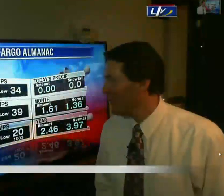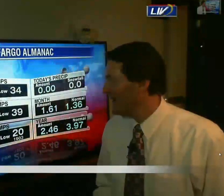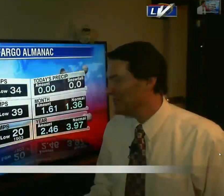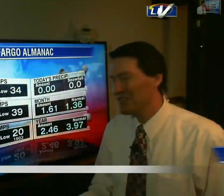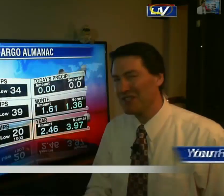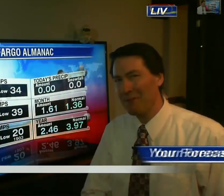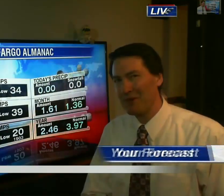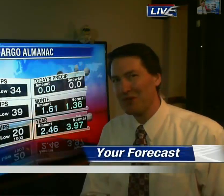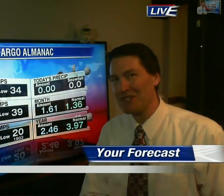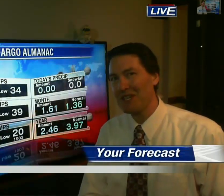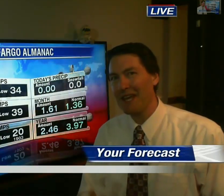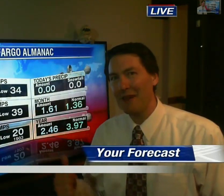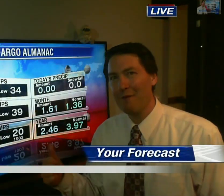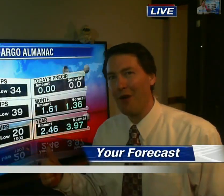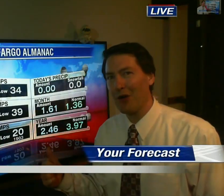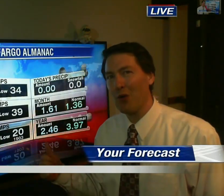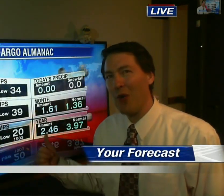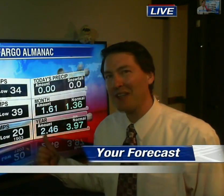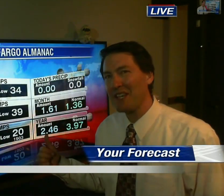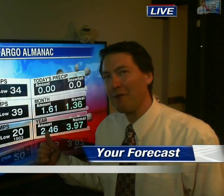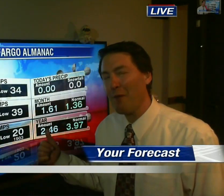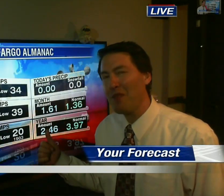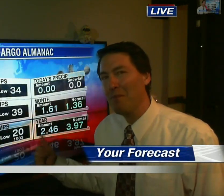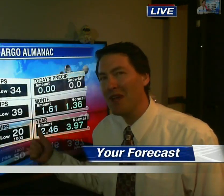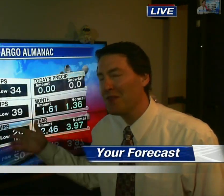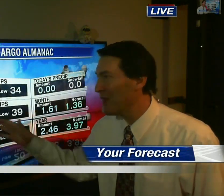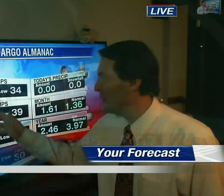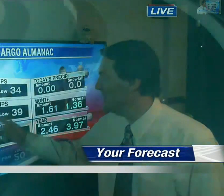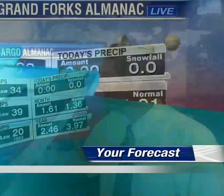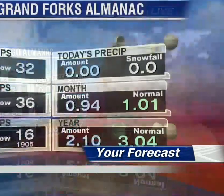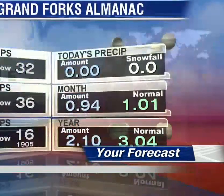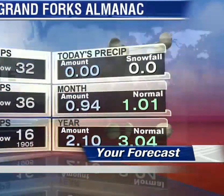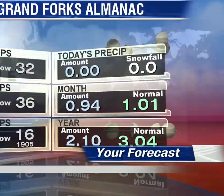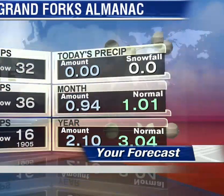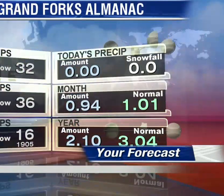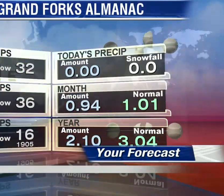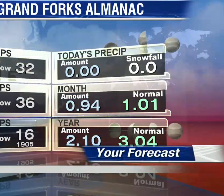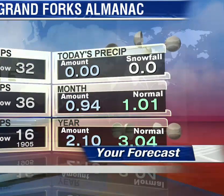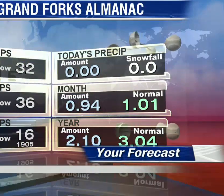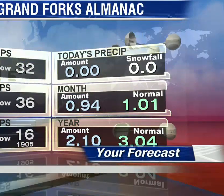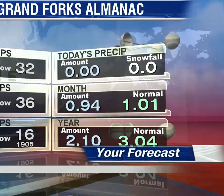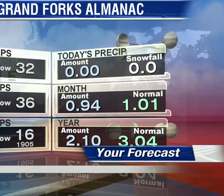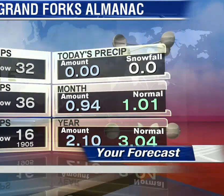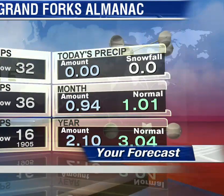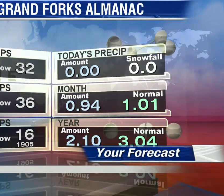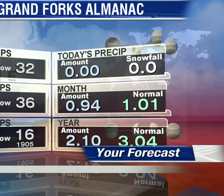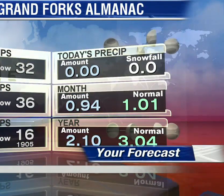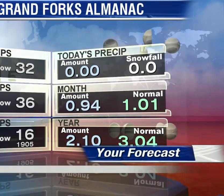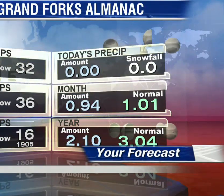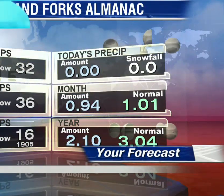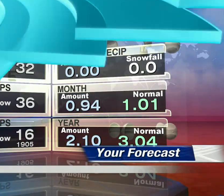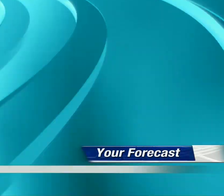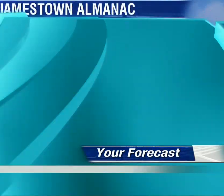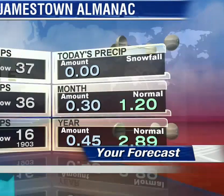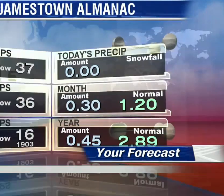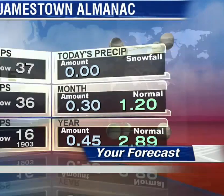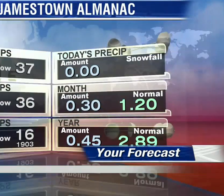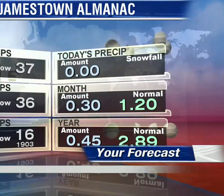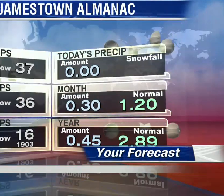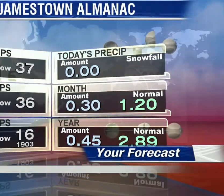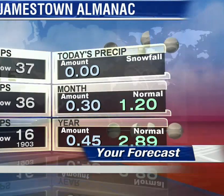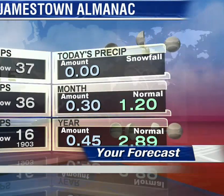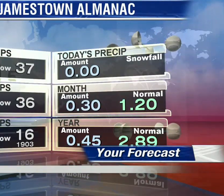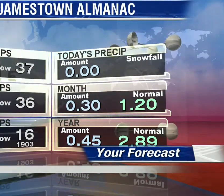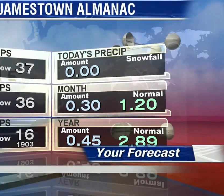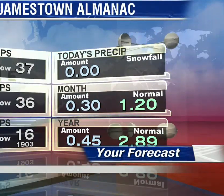What a range in temperatures today in Fargo rising from the mid-30s to the low 70s. We saw 70s up and down the Red